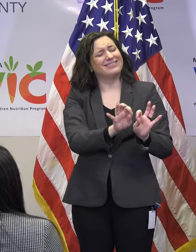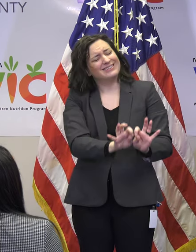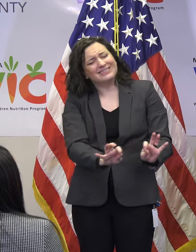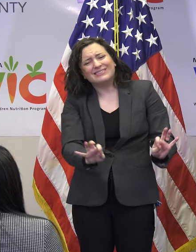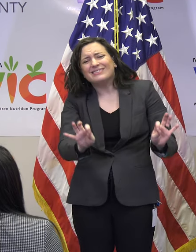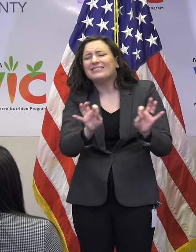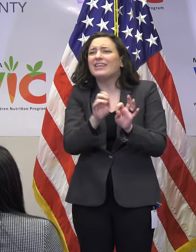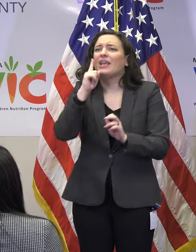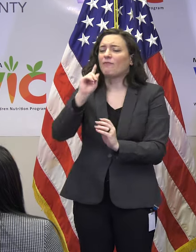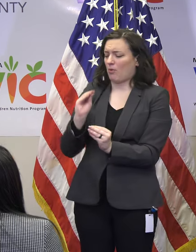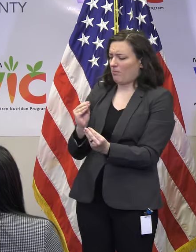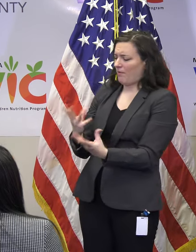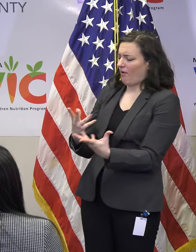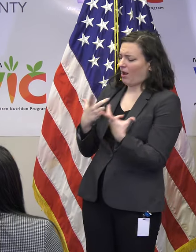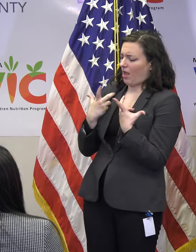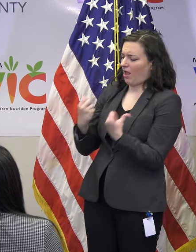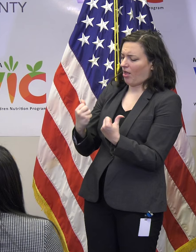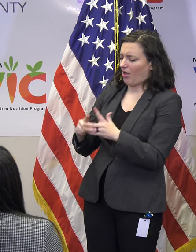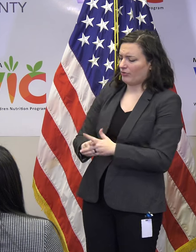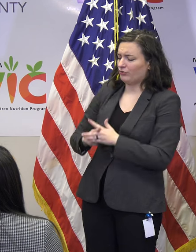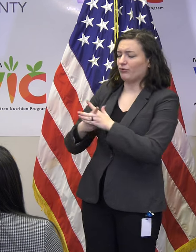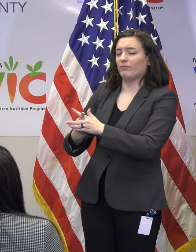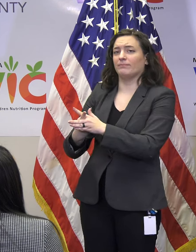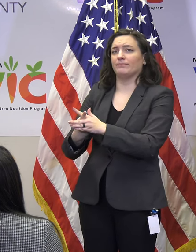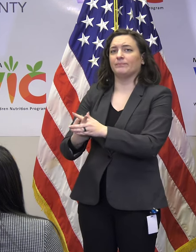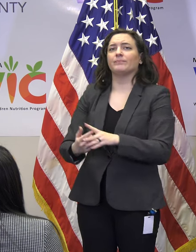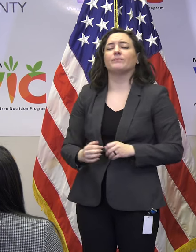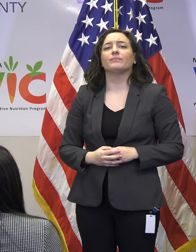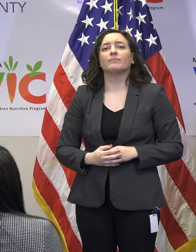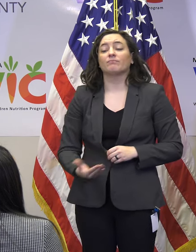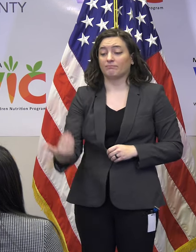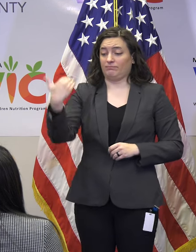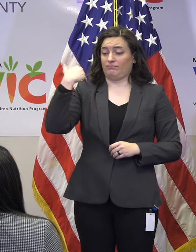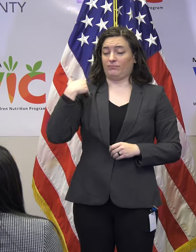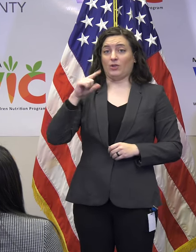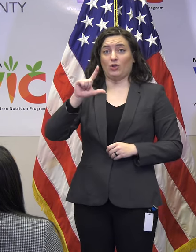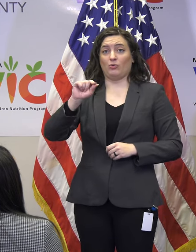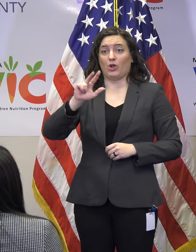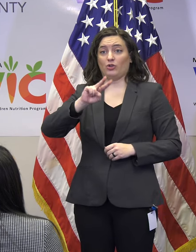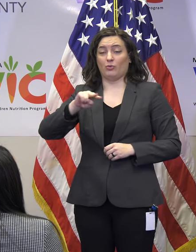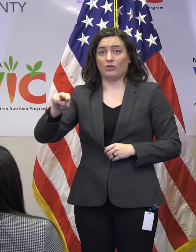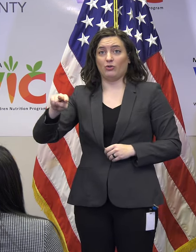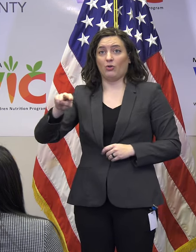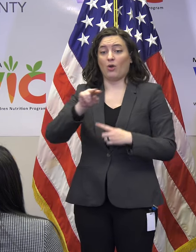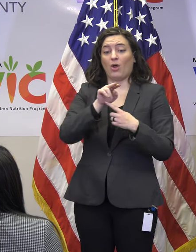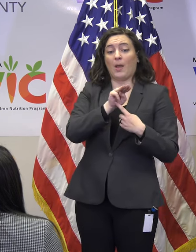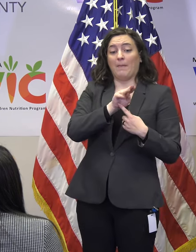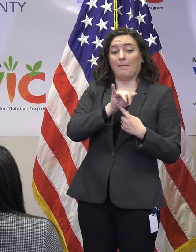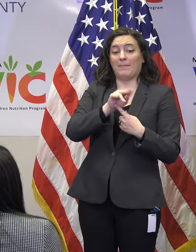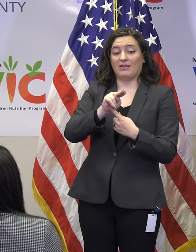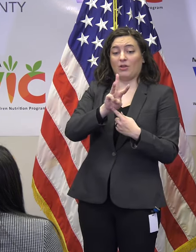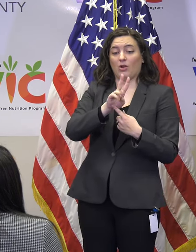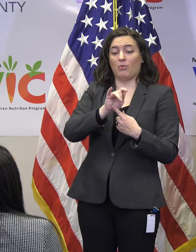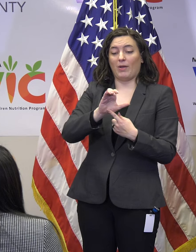healthy start. In 2022, Minnesota WIC served 38% of all infants born in